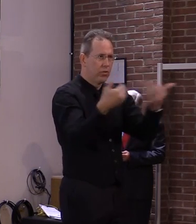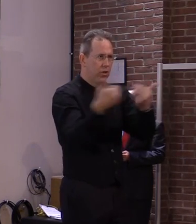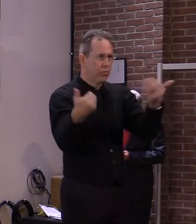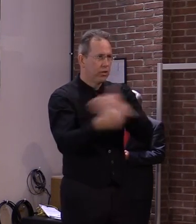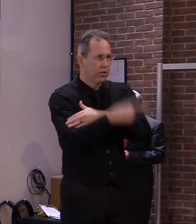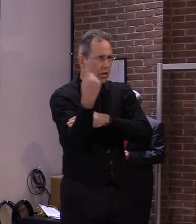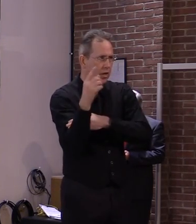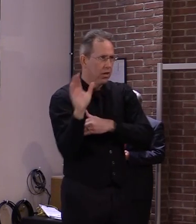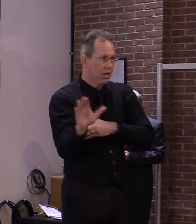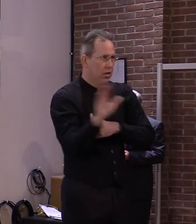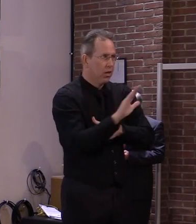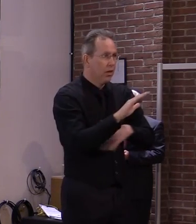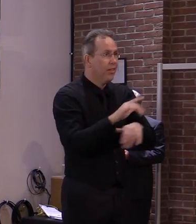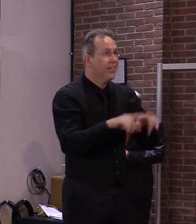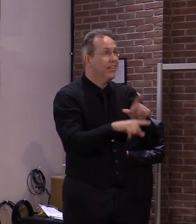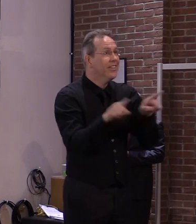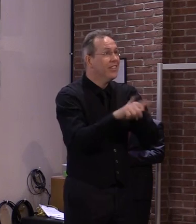time.